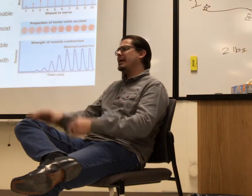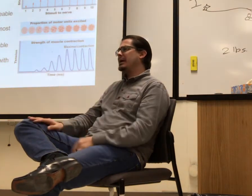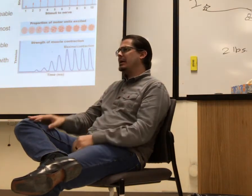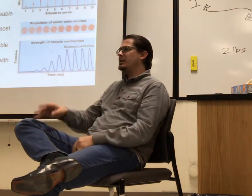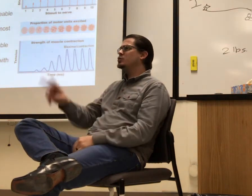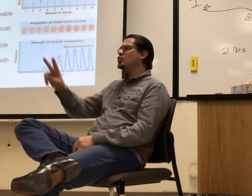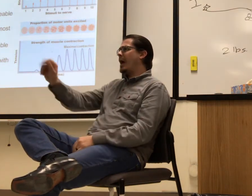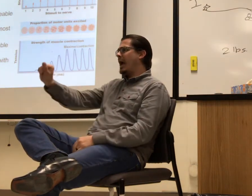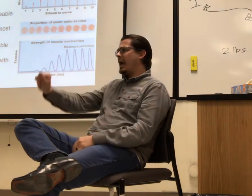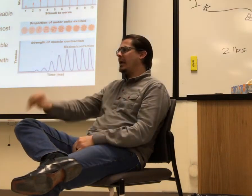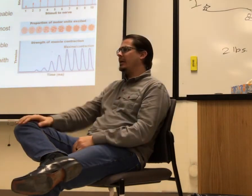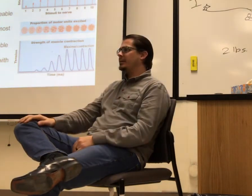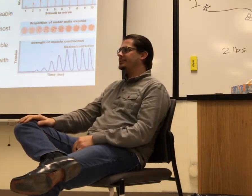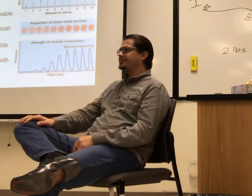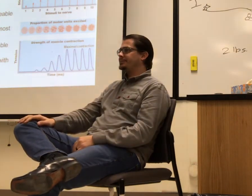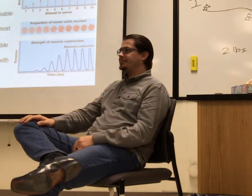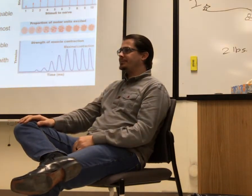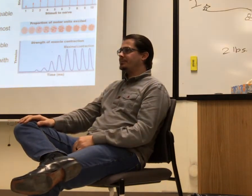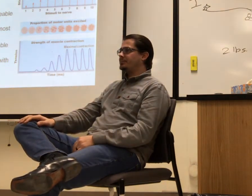right?